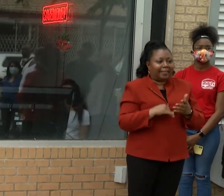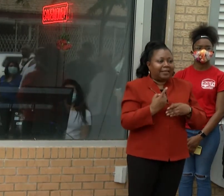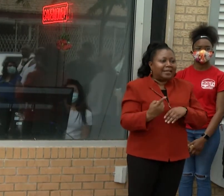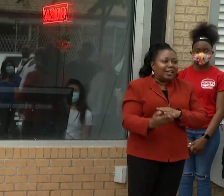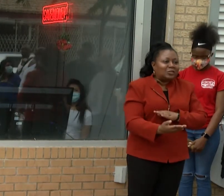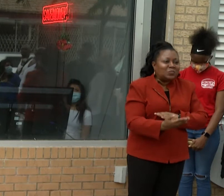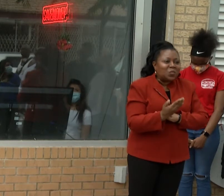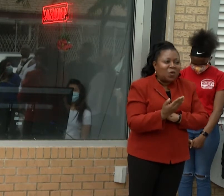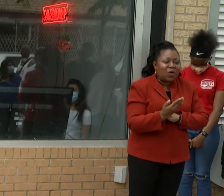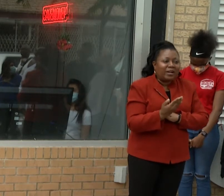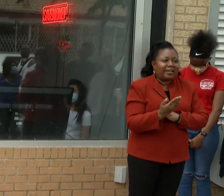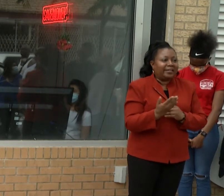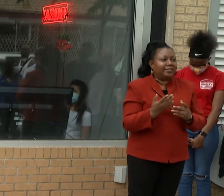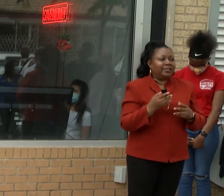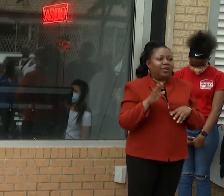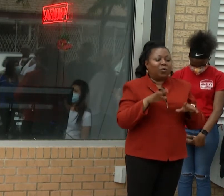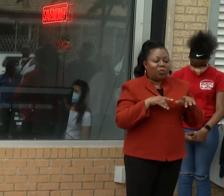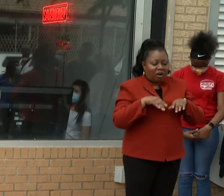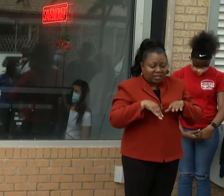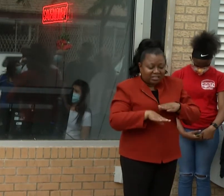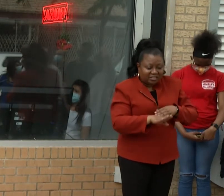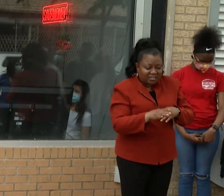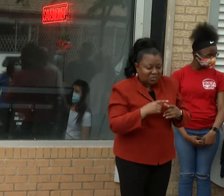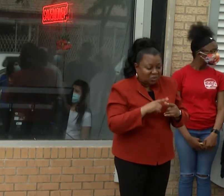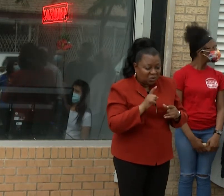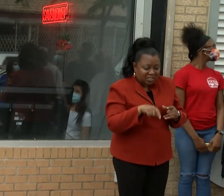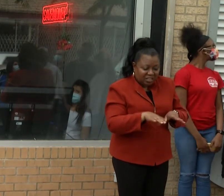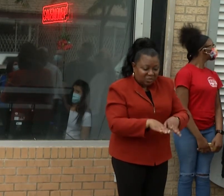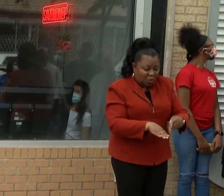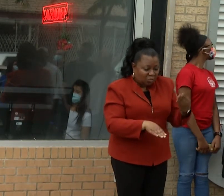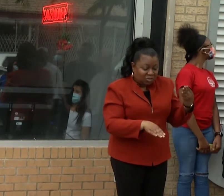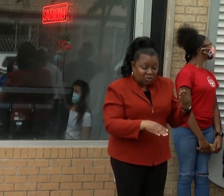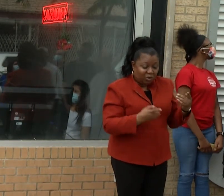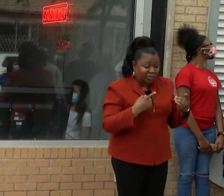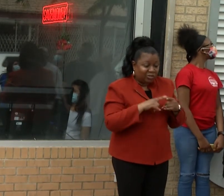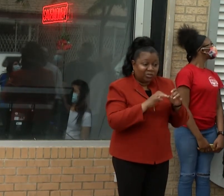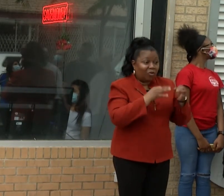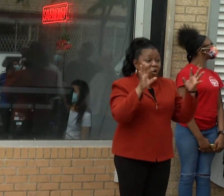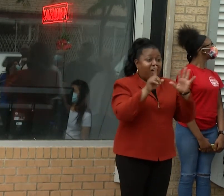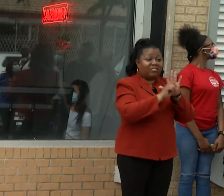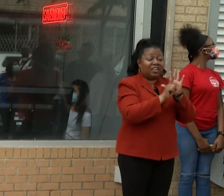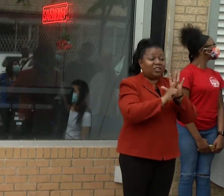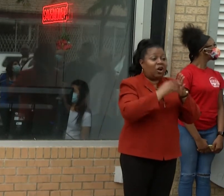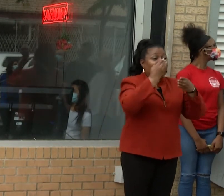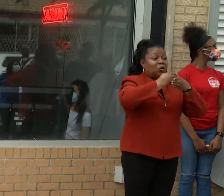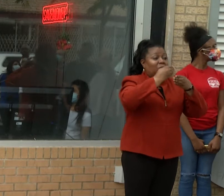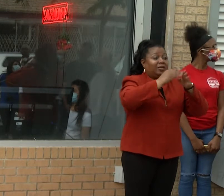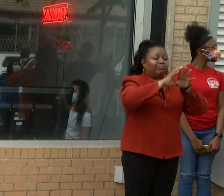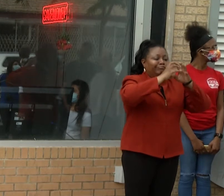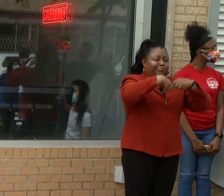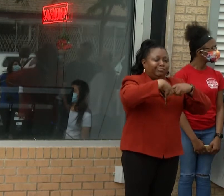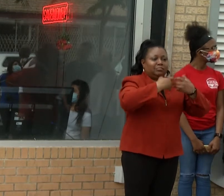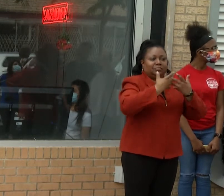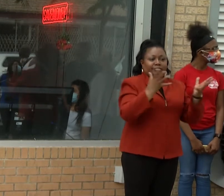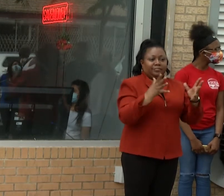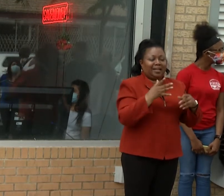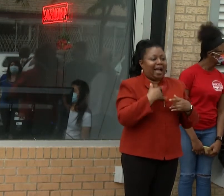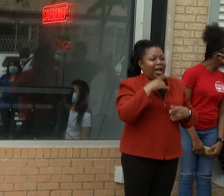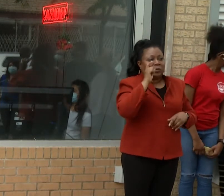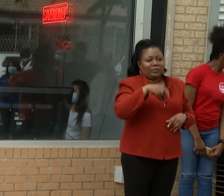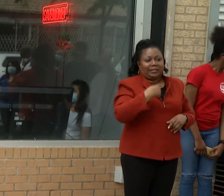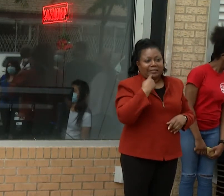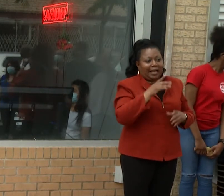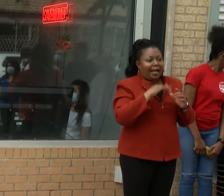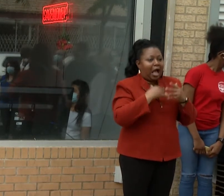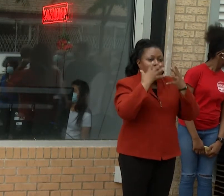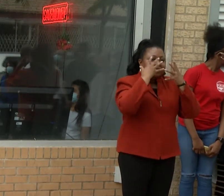next morning, walking in, and you don't need to open the door to turn off the alarm because the windows were all broken. I don't need to